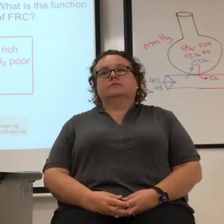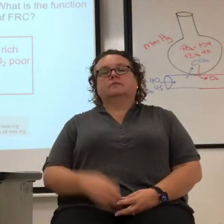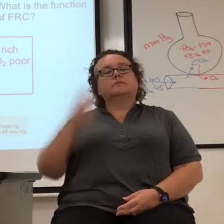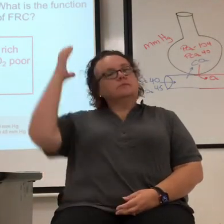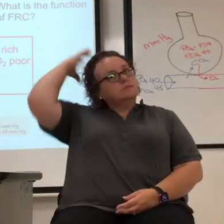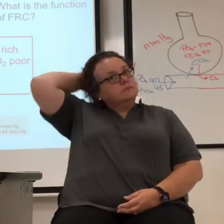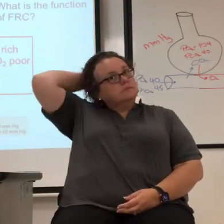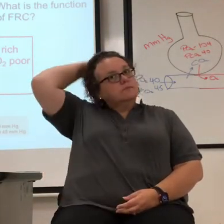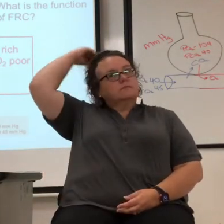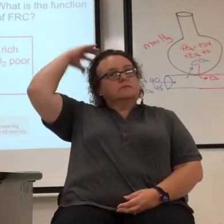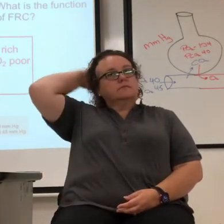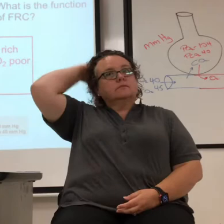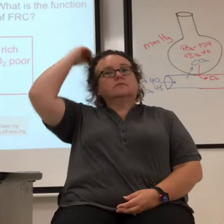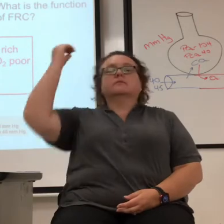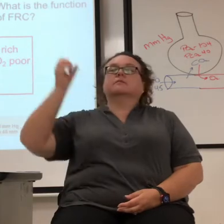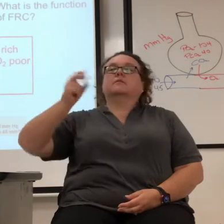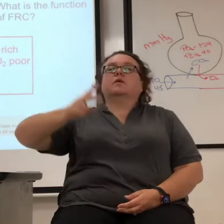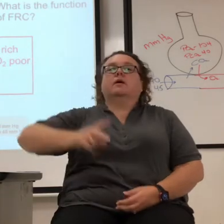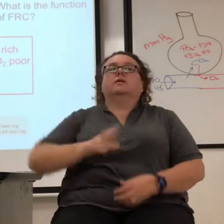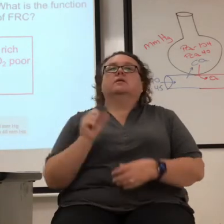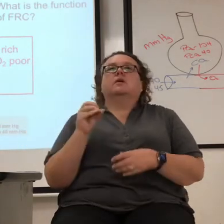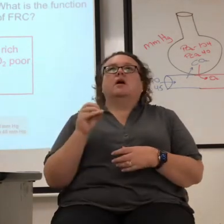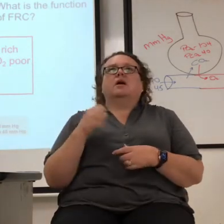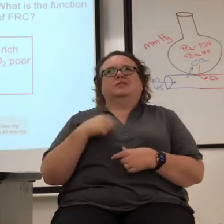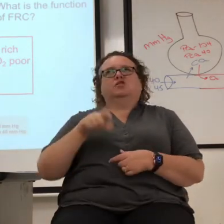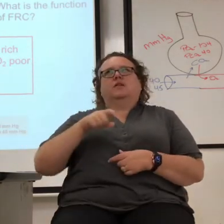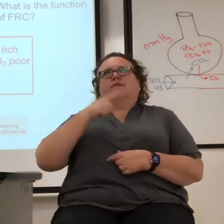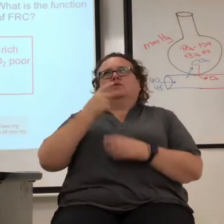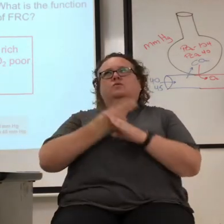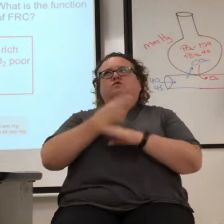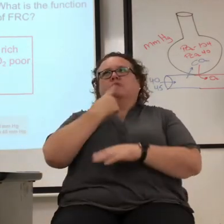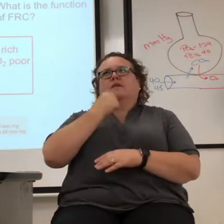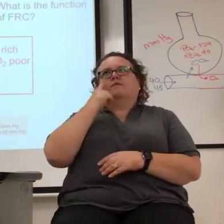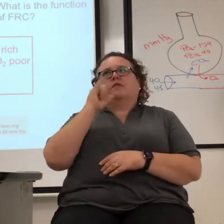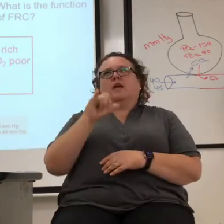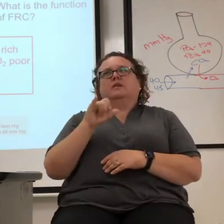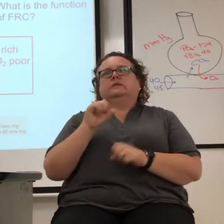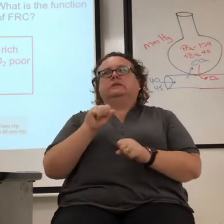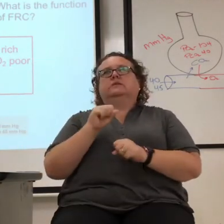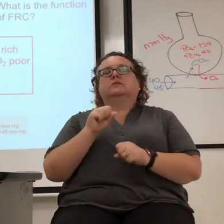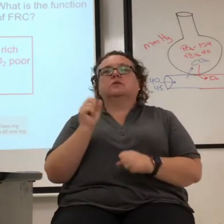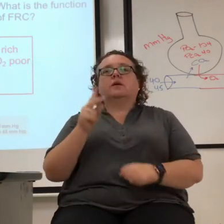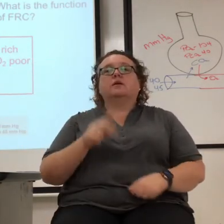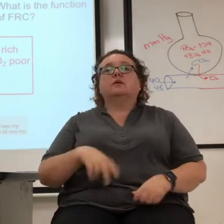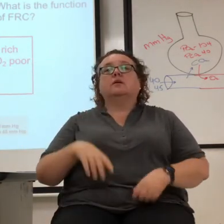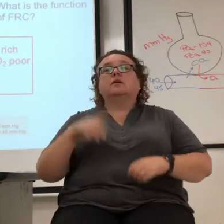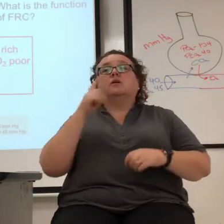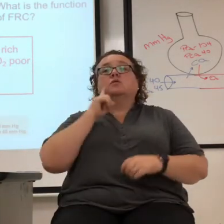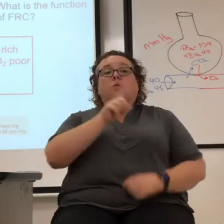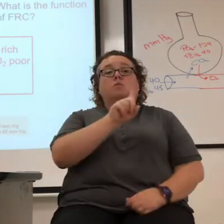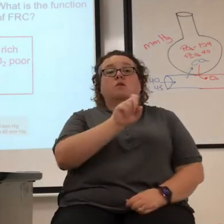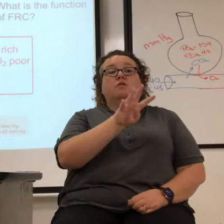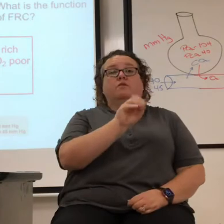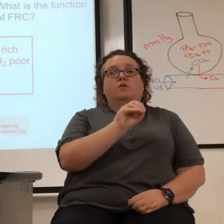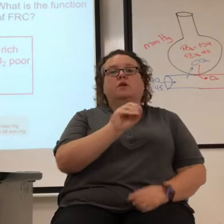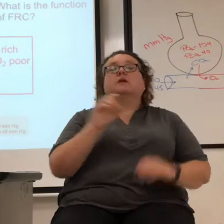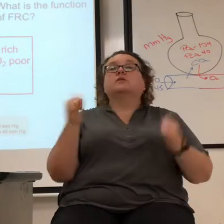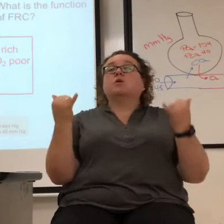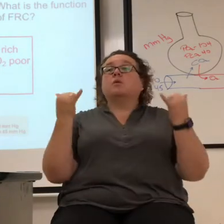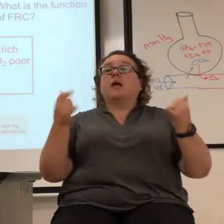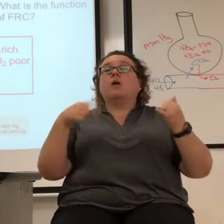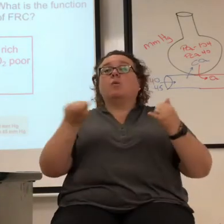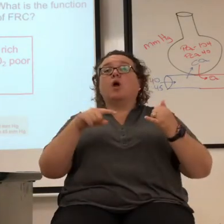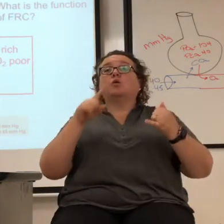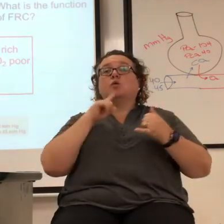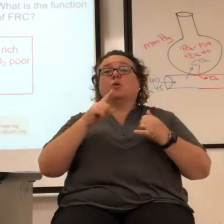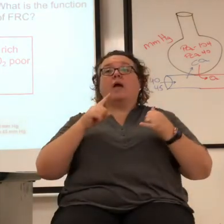Okay, so then I should have used red. But 140, now this is what you pump to the